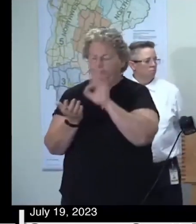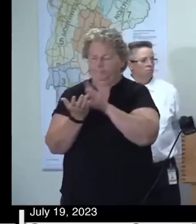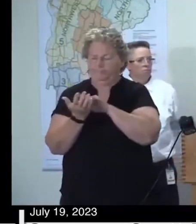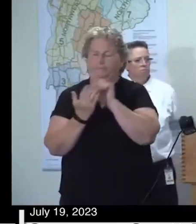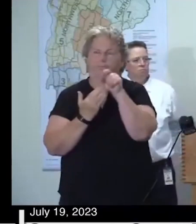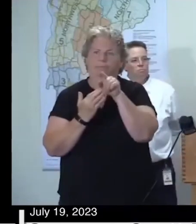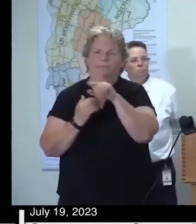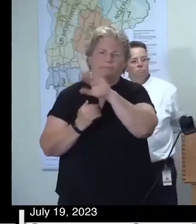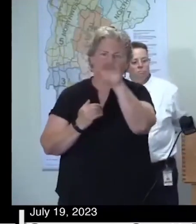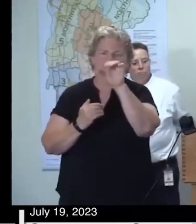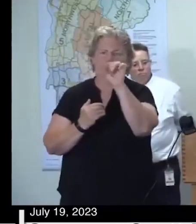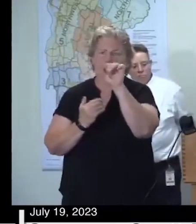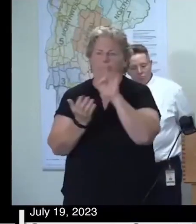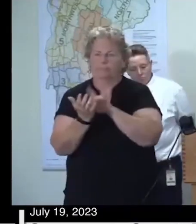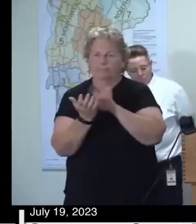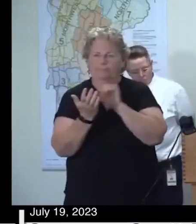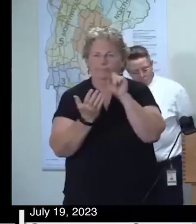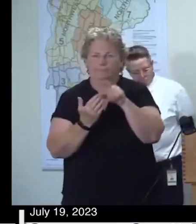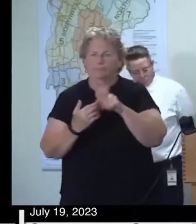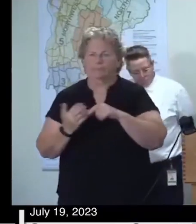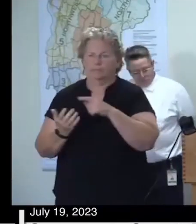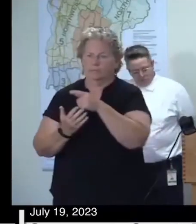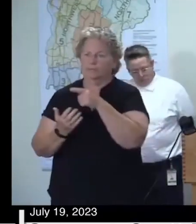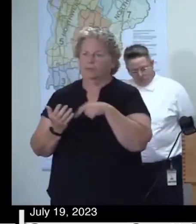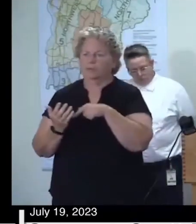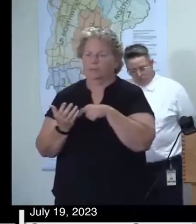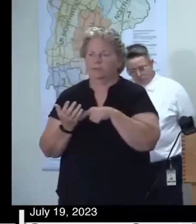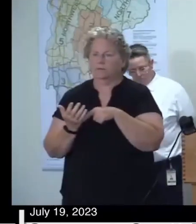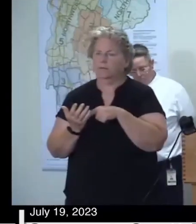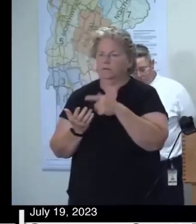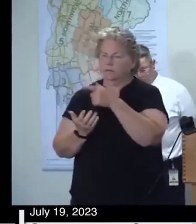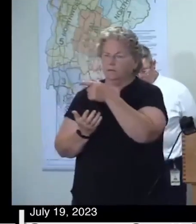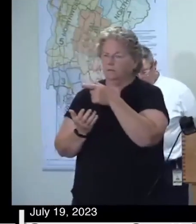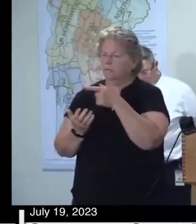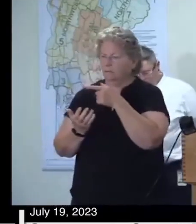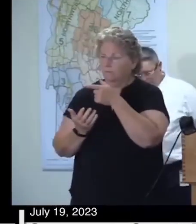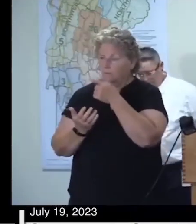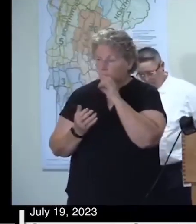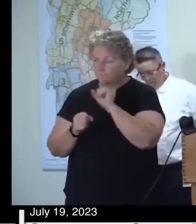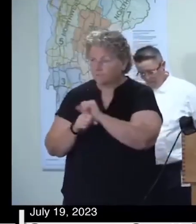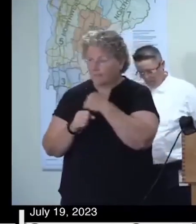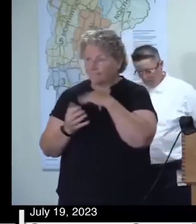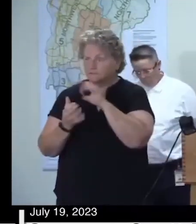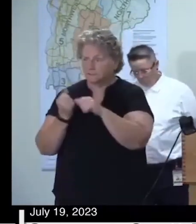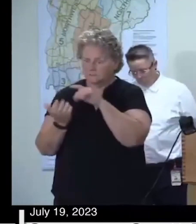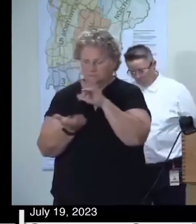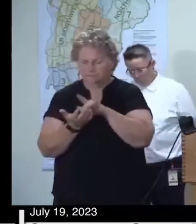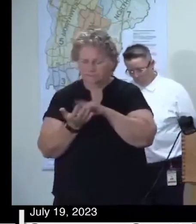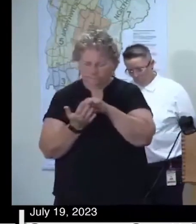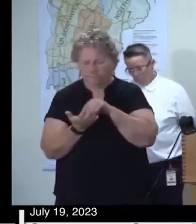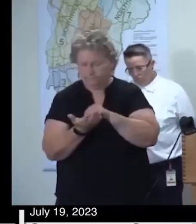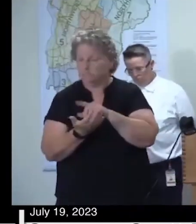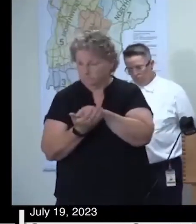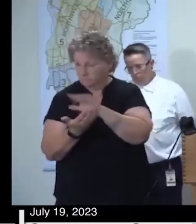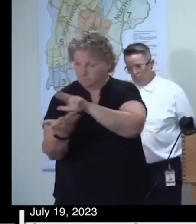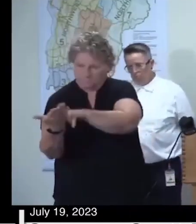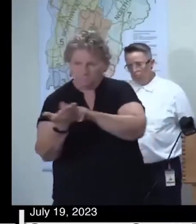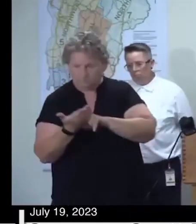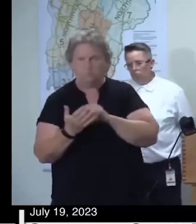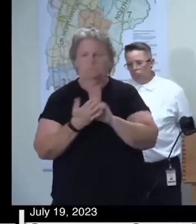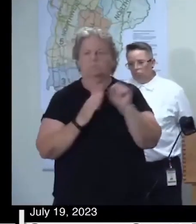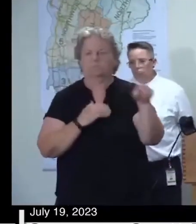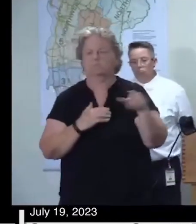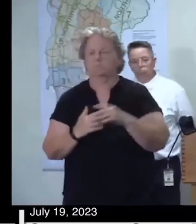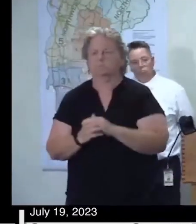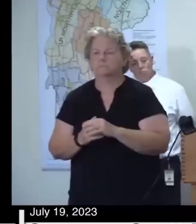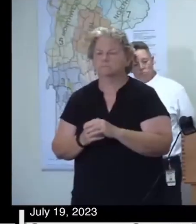If there are damages and they sign up, then the first thing that will happen is they'll get a call from a housing inspector